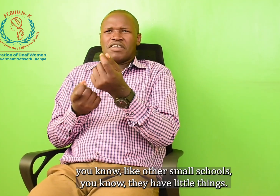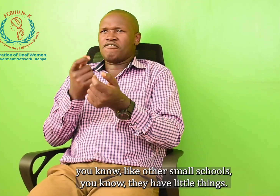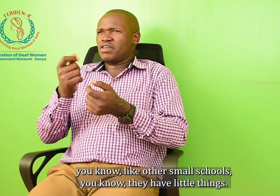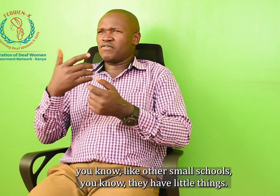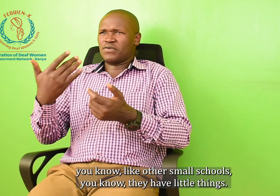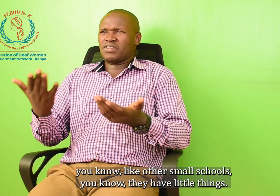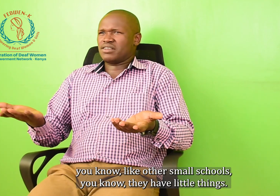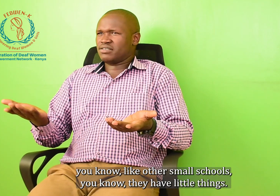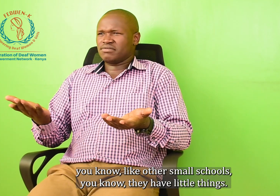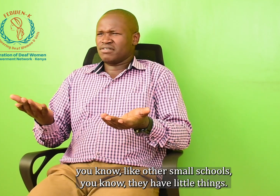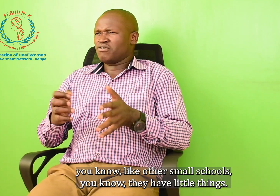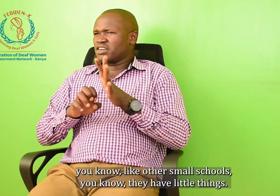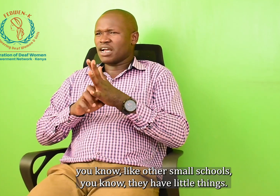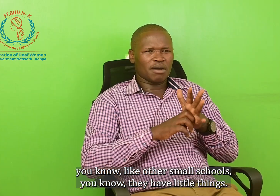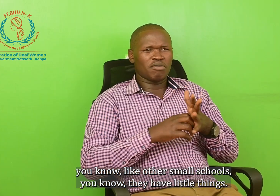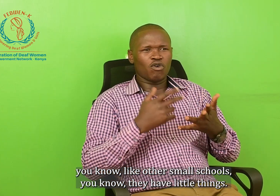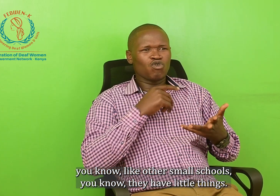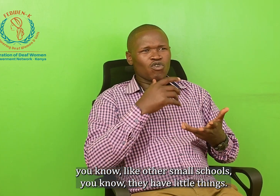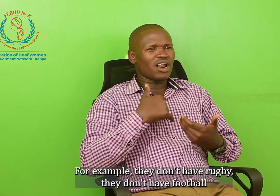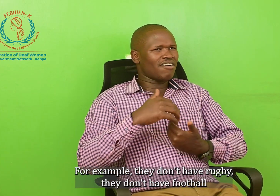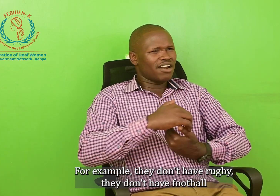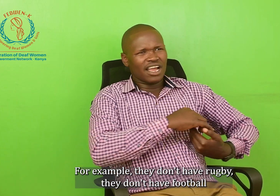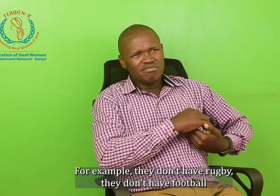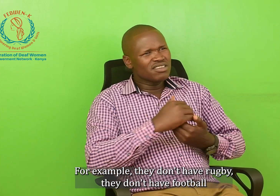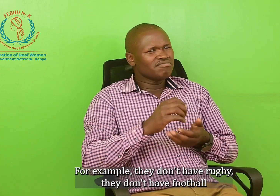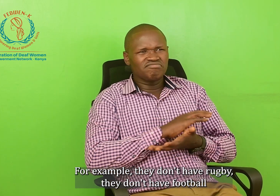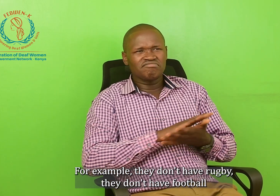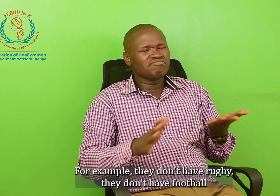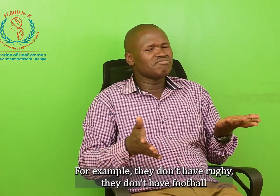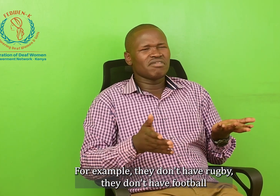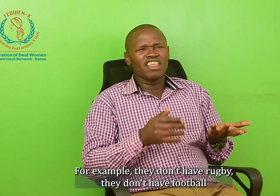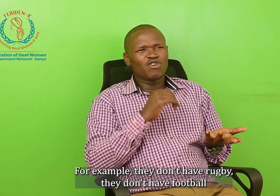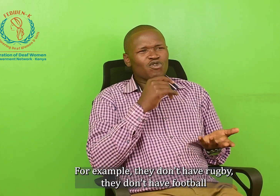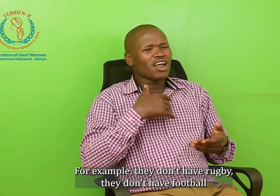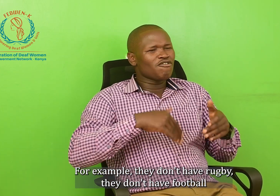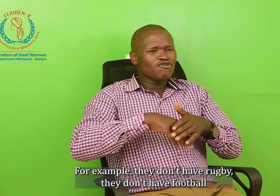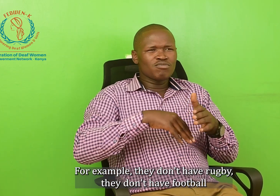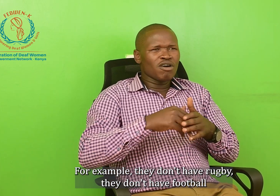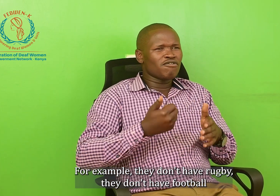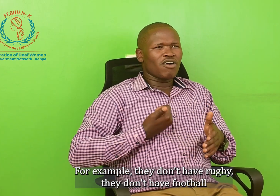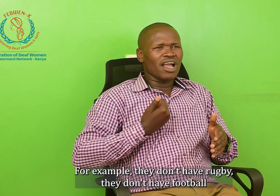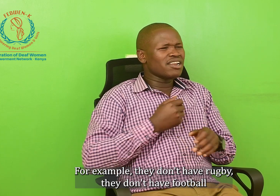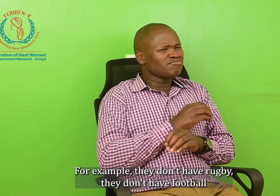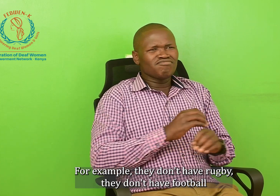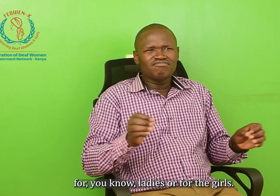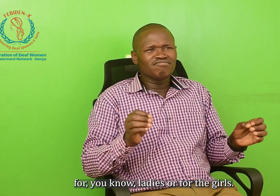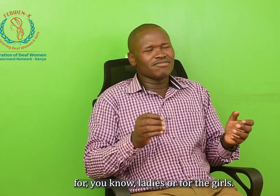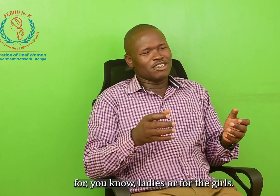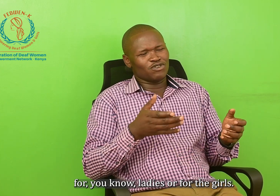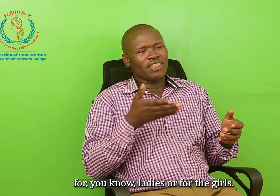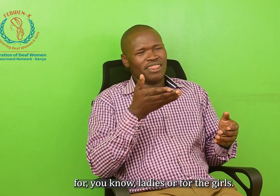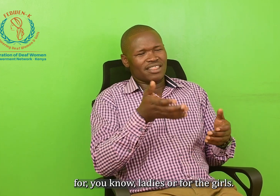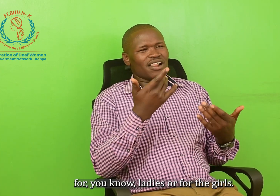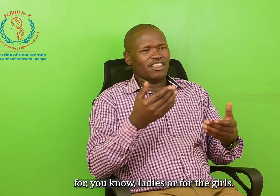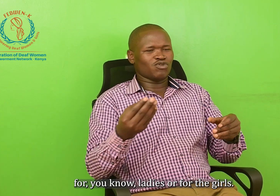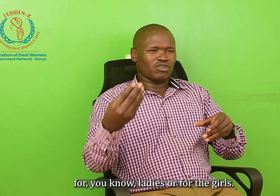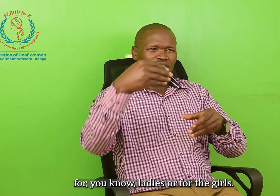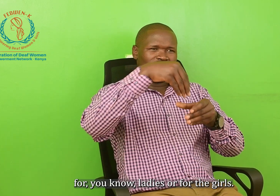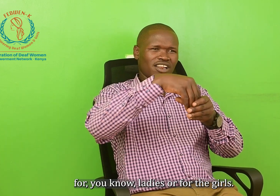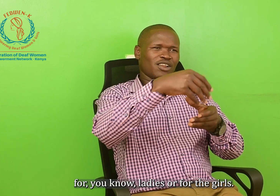schools, they have little things. For example, they don't have rugby, they don't have football for, ladies or